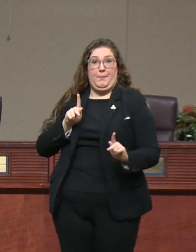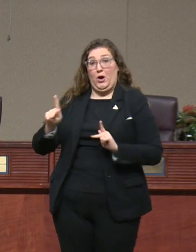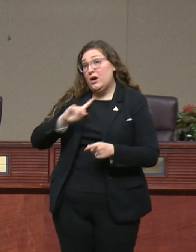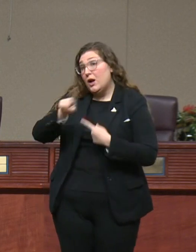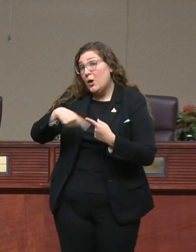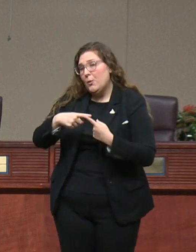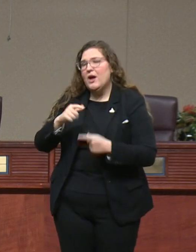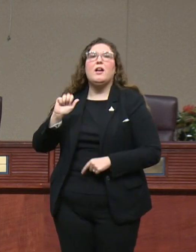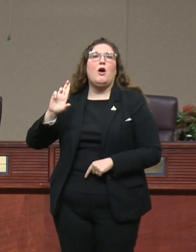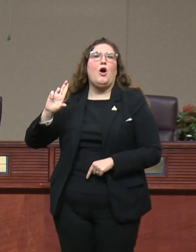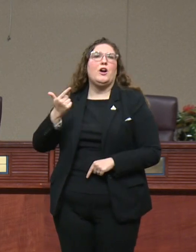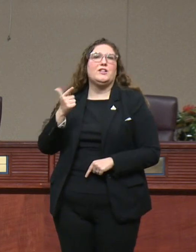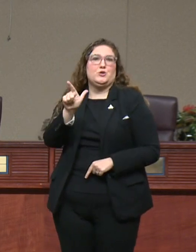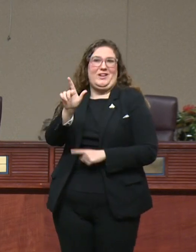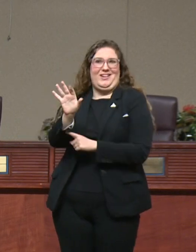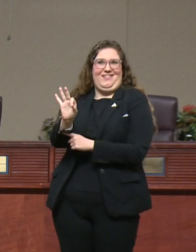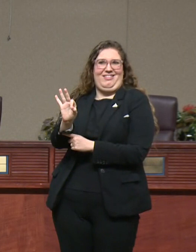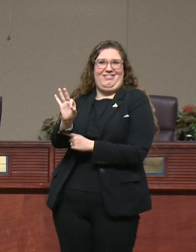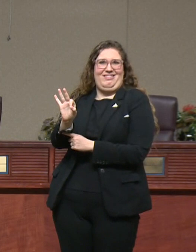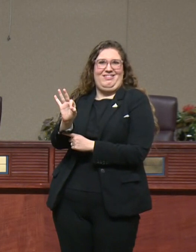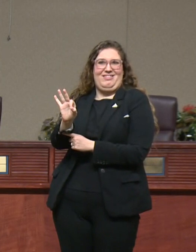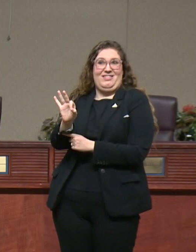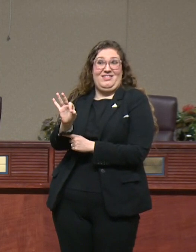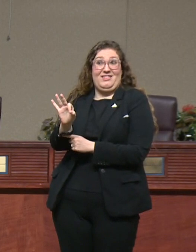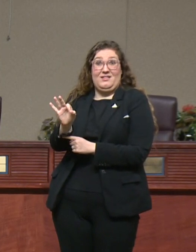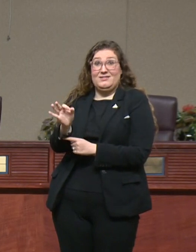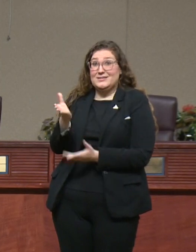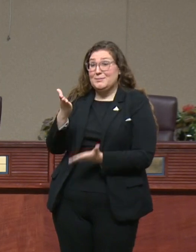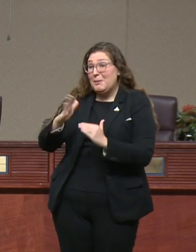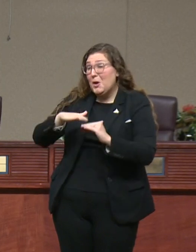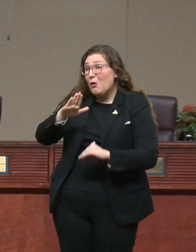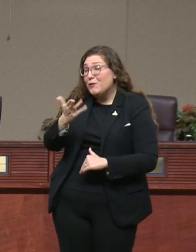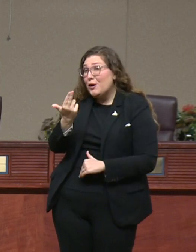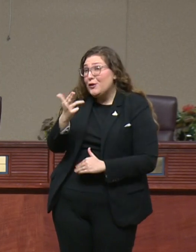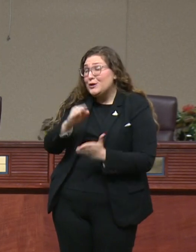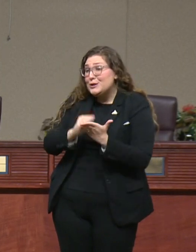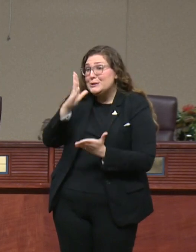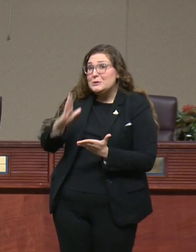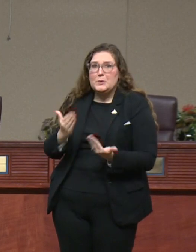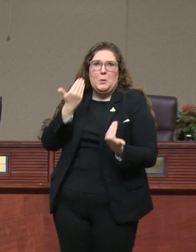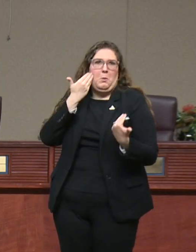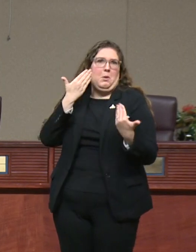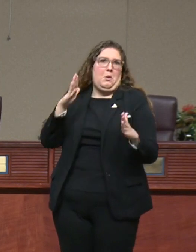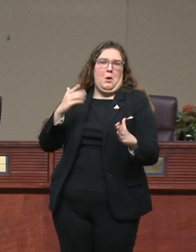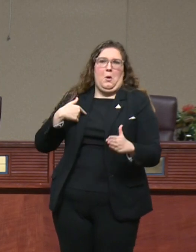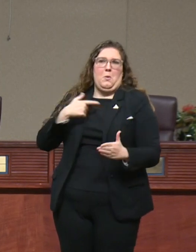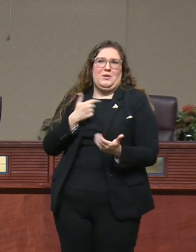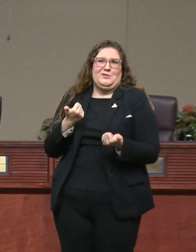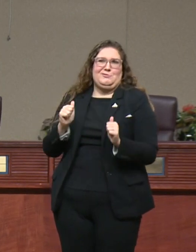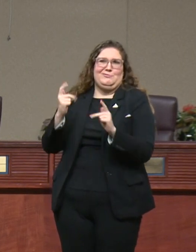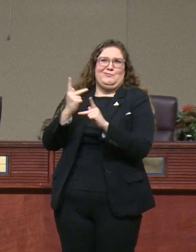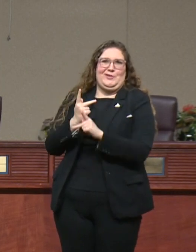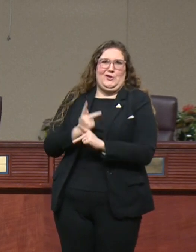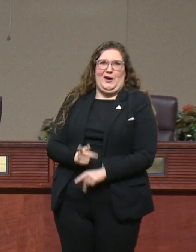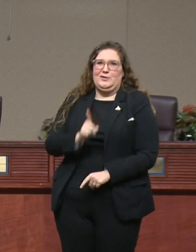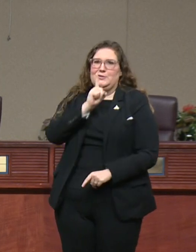29th. It could be that it's more than 13, but that's the number that we are working right now.